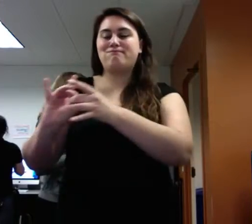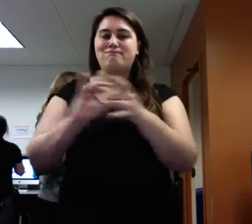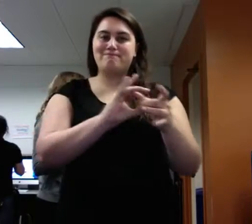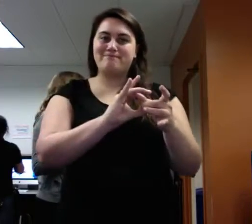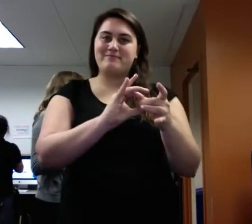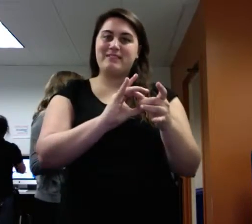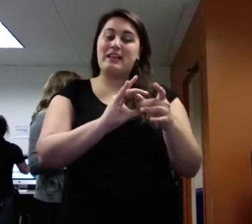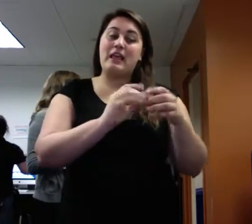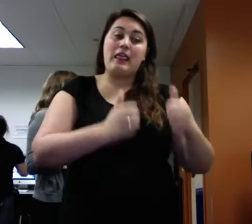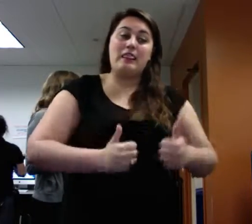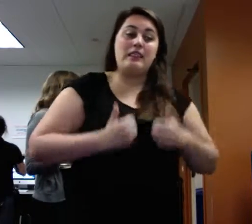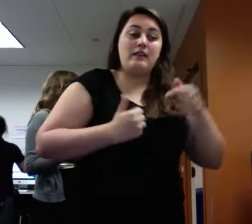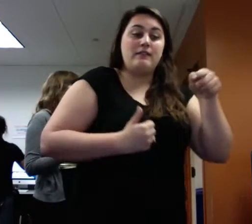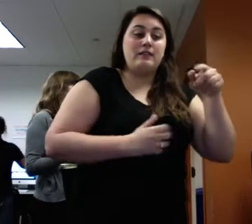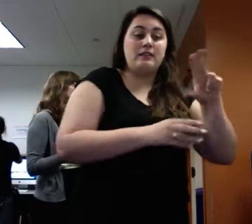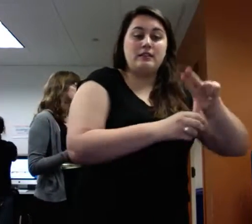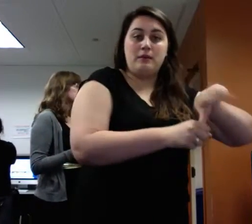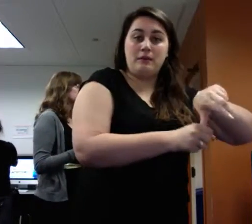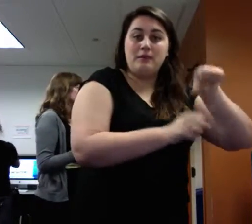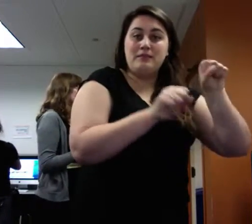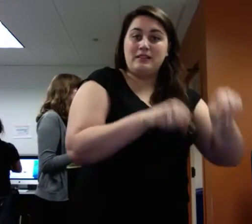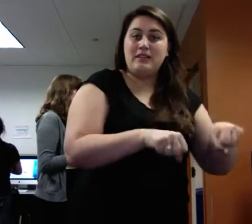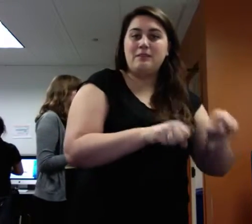downtown for their jobs.